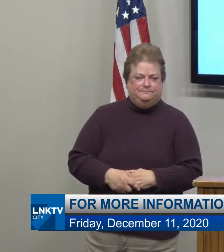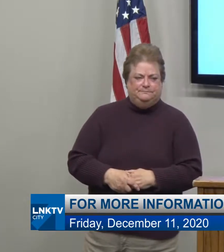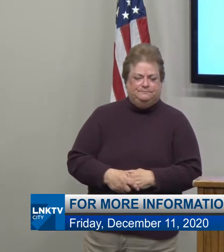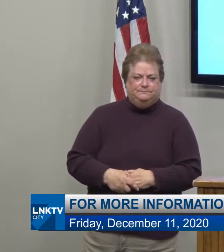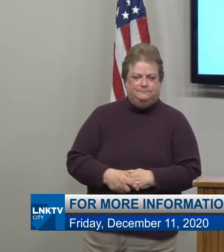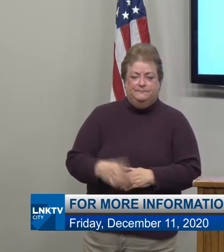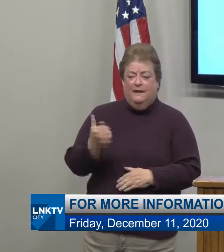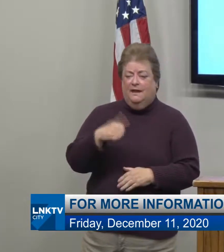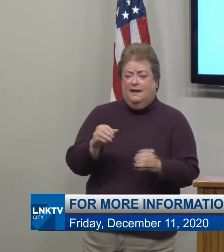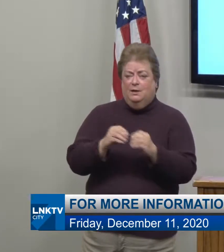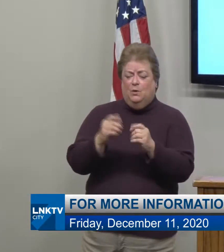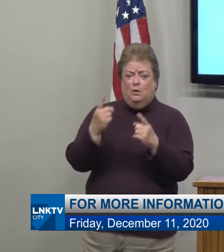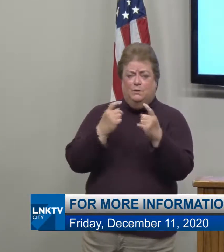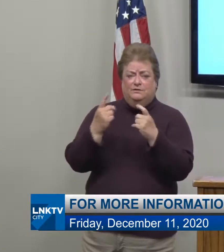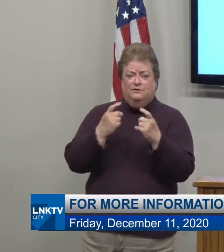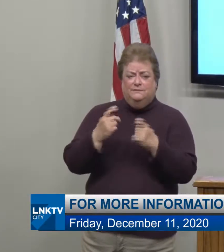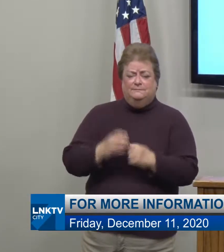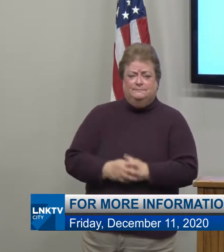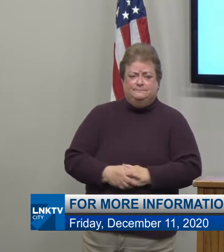Any further questions?